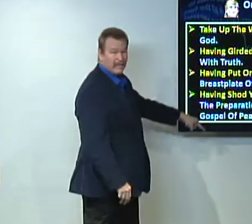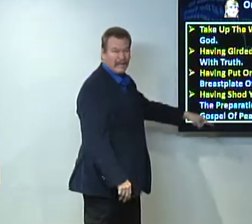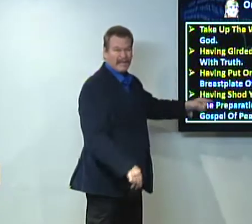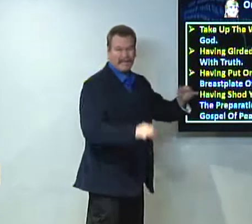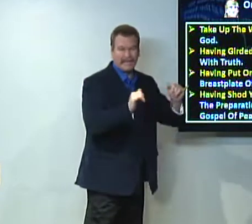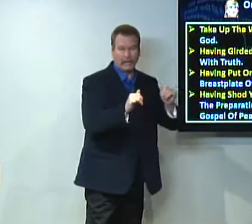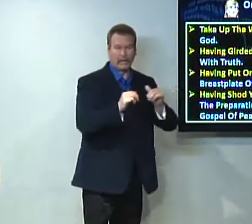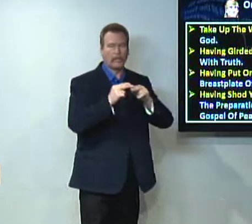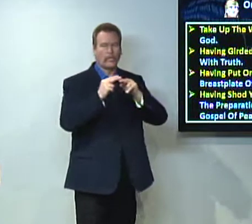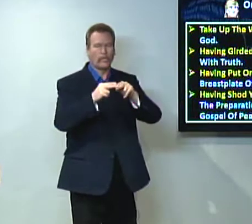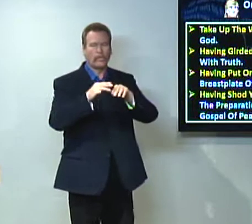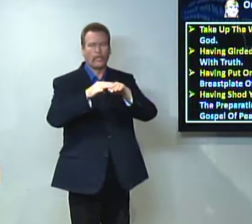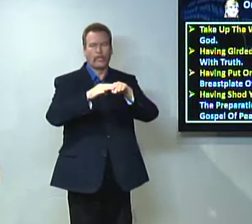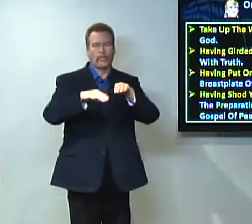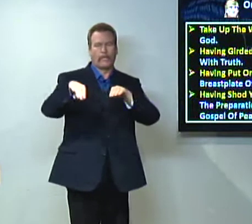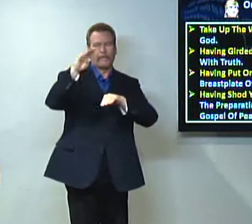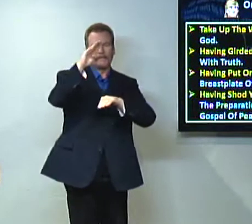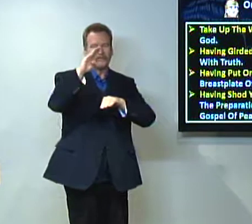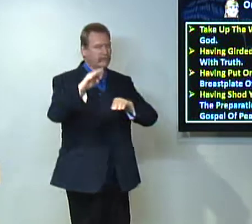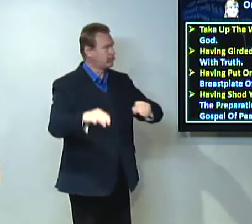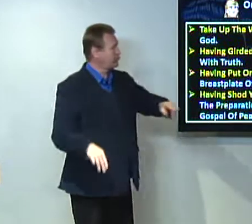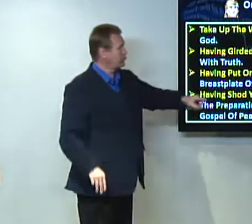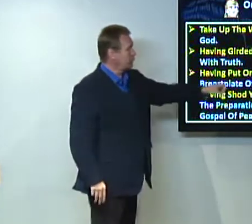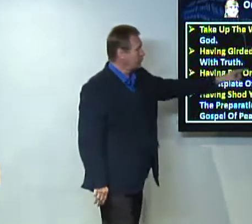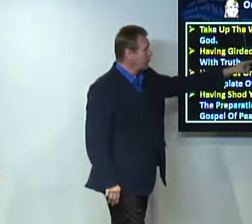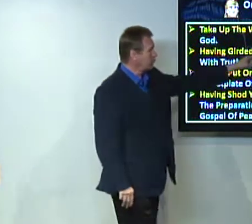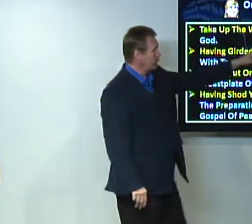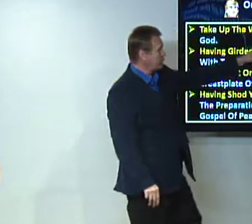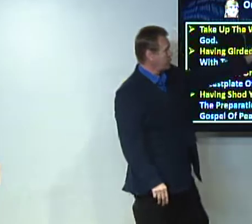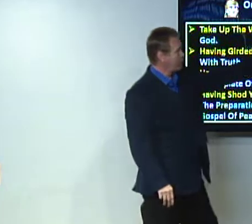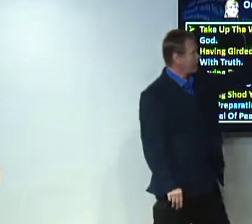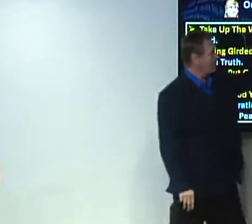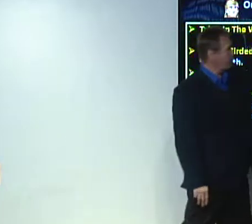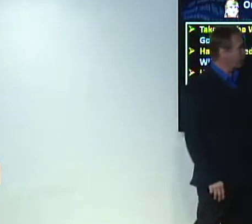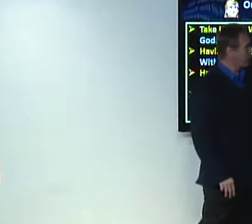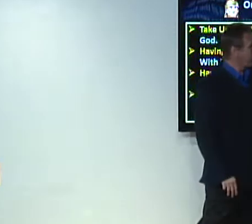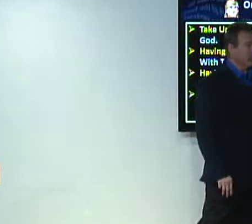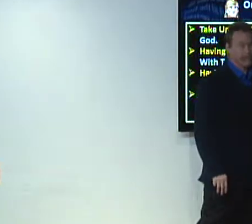preceded Ephesians chapter 6, verse 16. But then he says, above all.